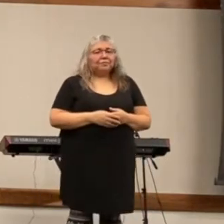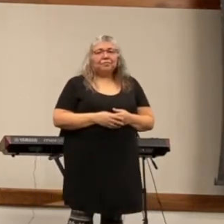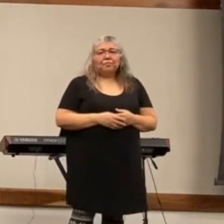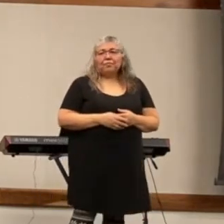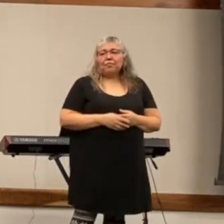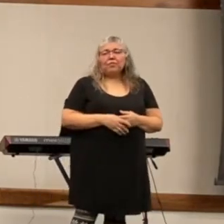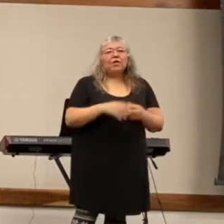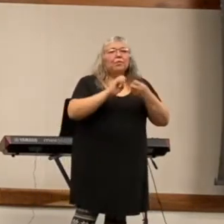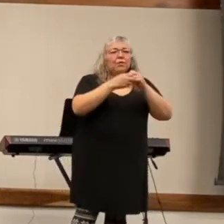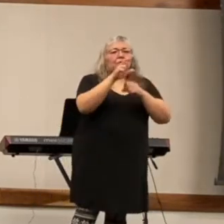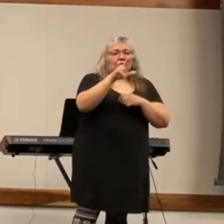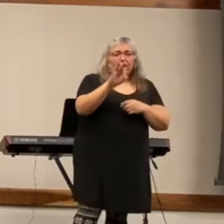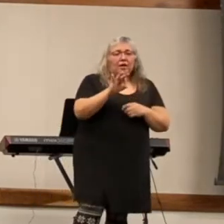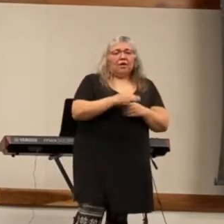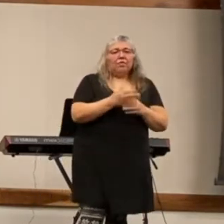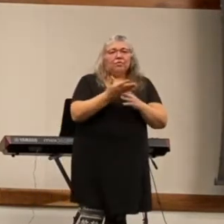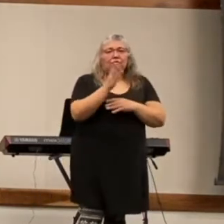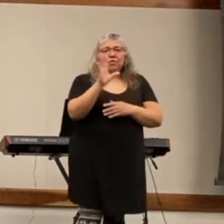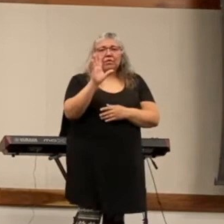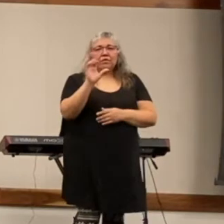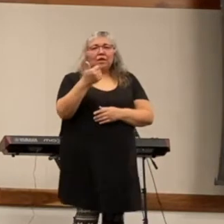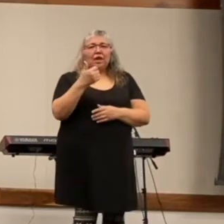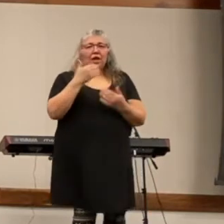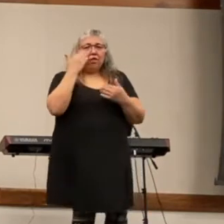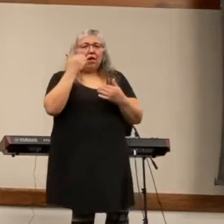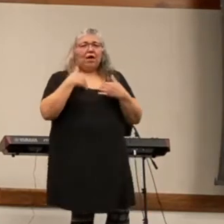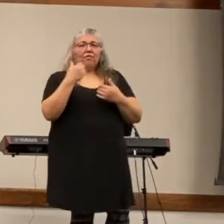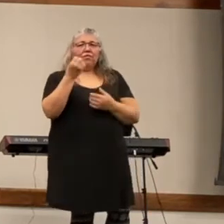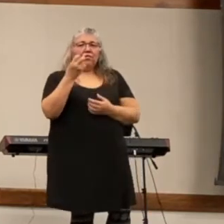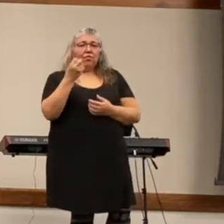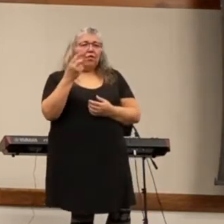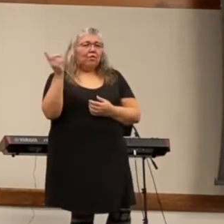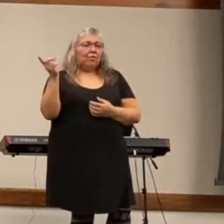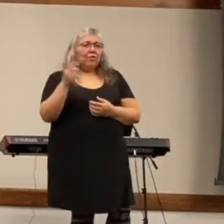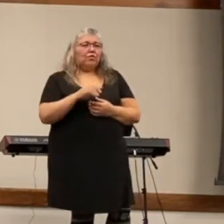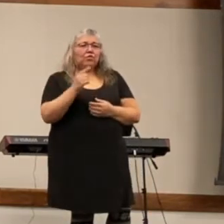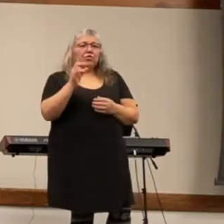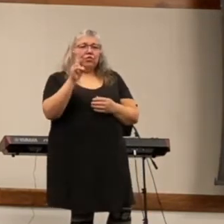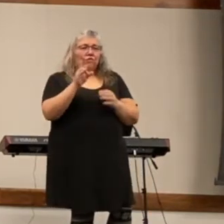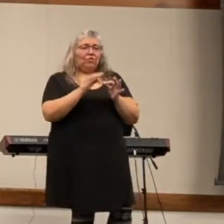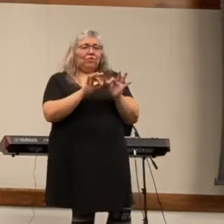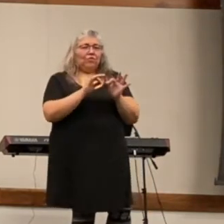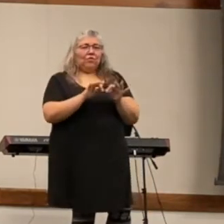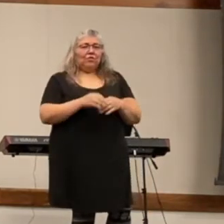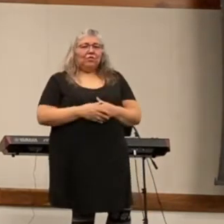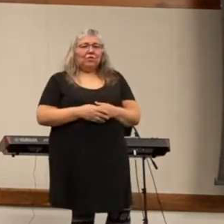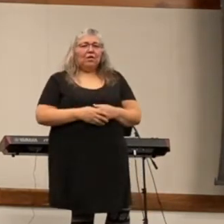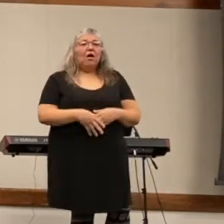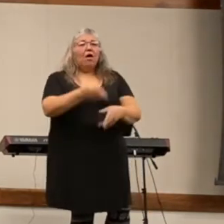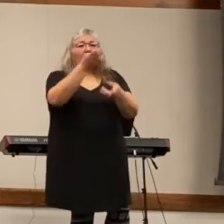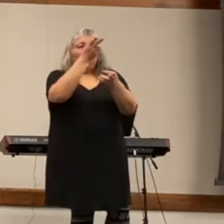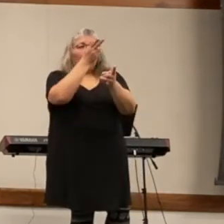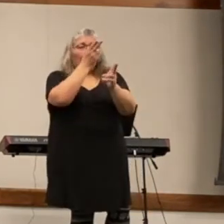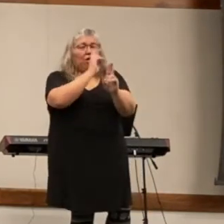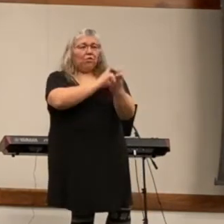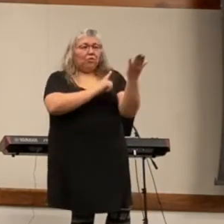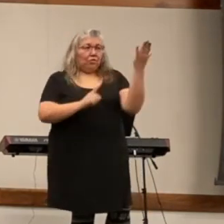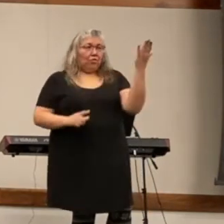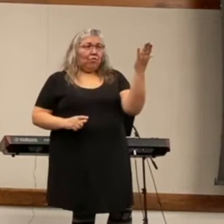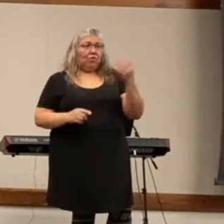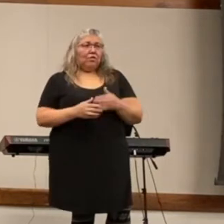Proverbs 3, 9 through 10. I know I have 12 up here, but it's actually just two verses. It says this, honor the Lord. Say, honor the Lord. Honor the